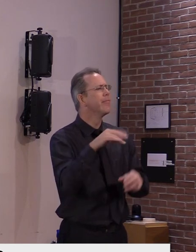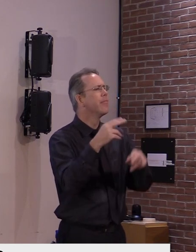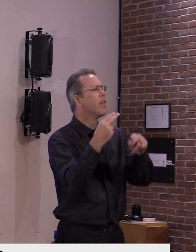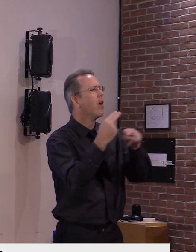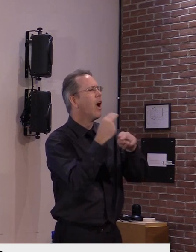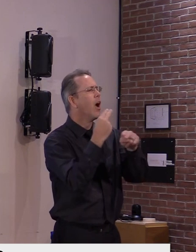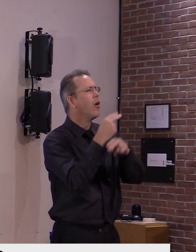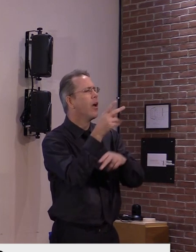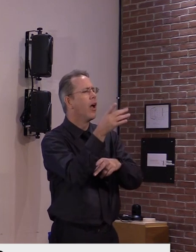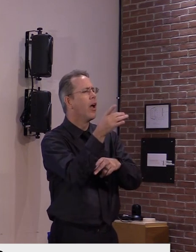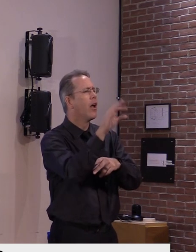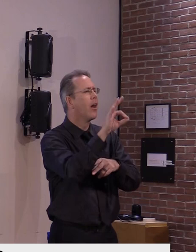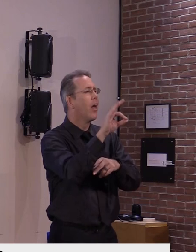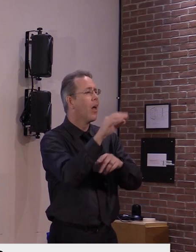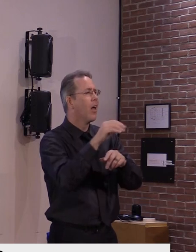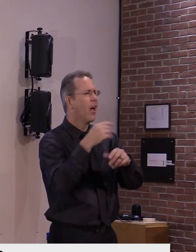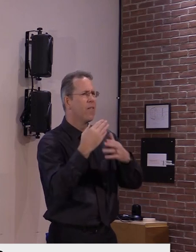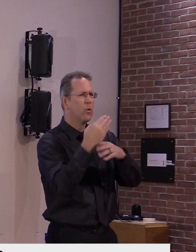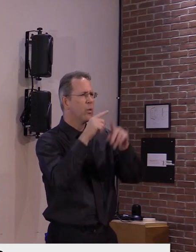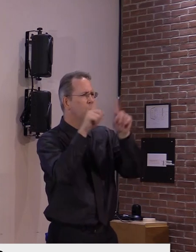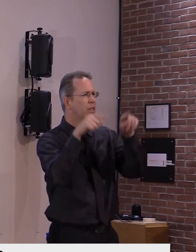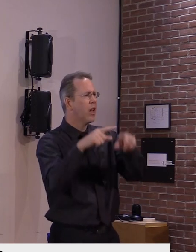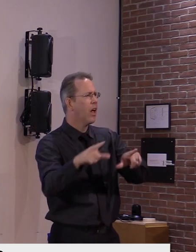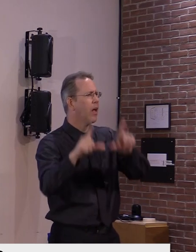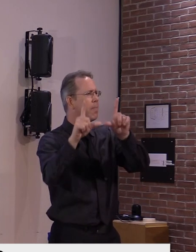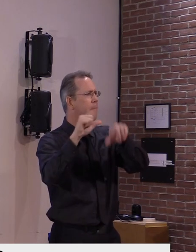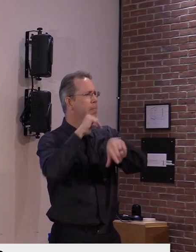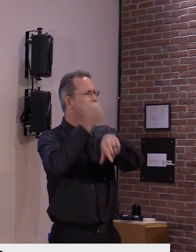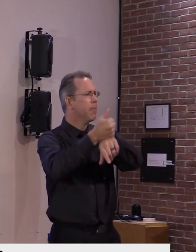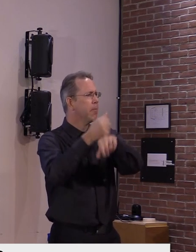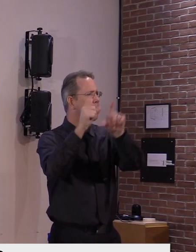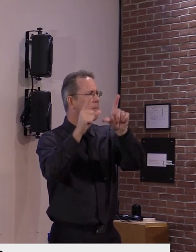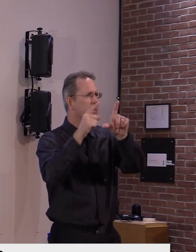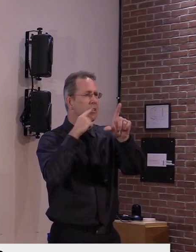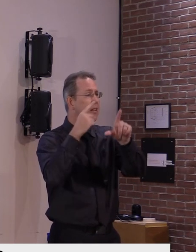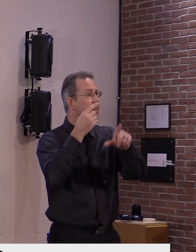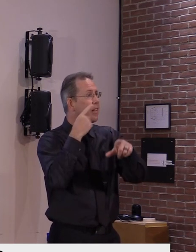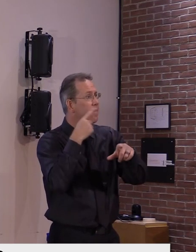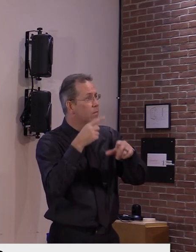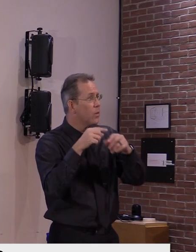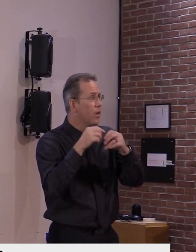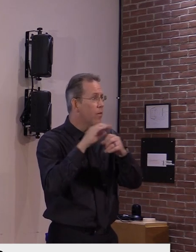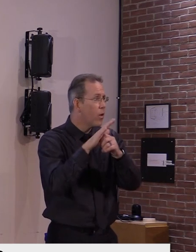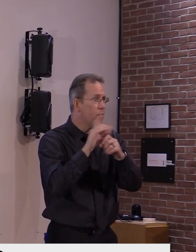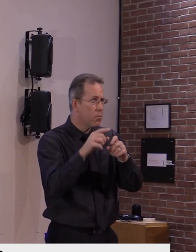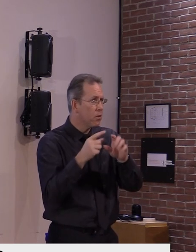Noting that these are fairly permanent metal signs, not electronic signs,